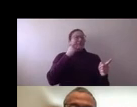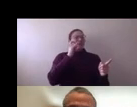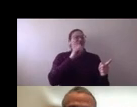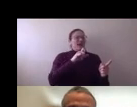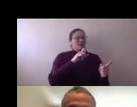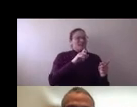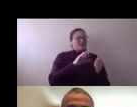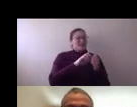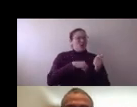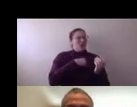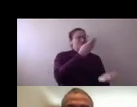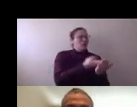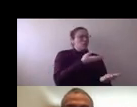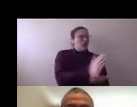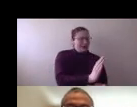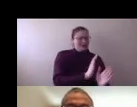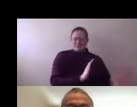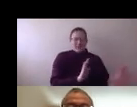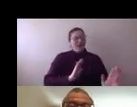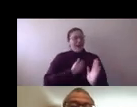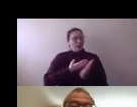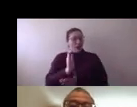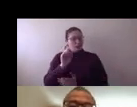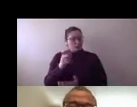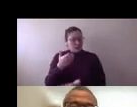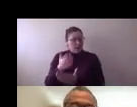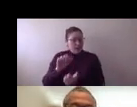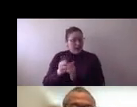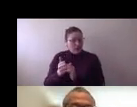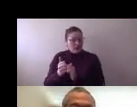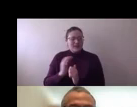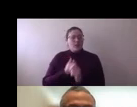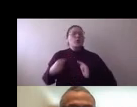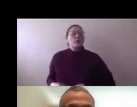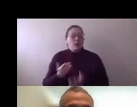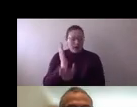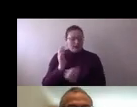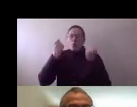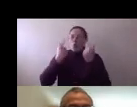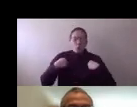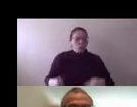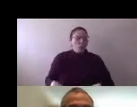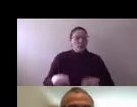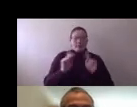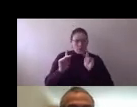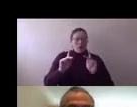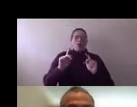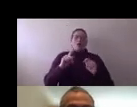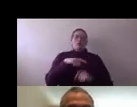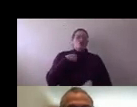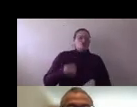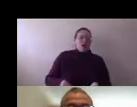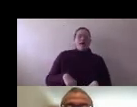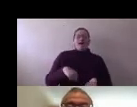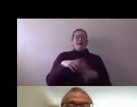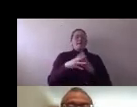our rights. Our rights should be justified on our human rights, right? We are all human beings. Chinese American scientists are human beings.